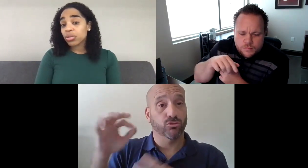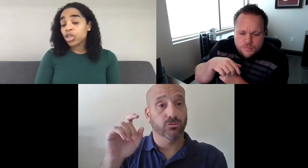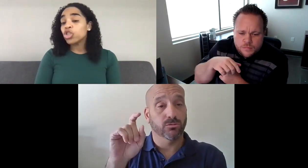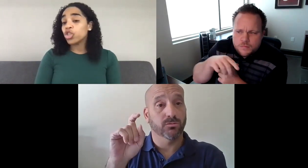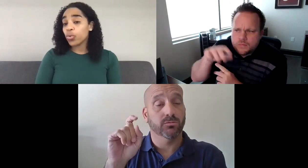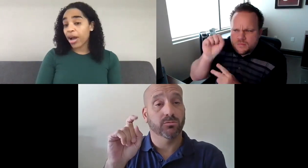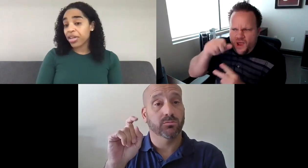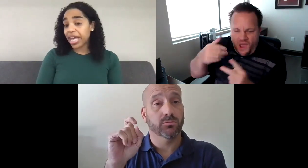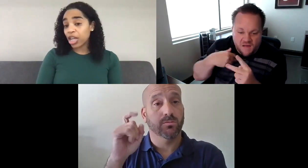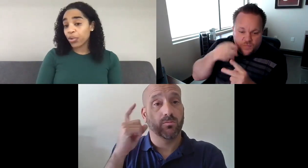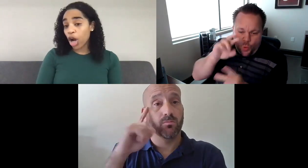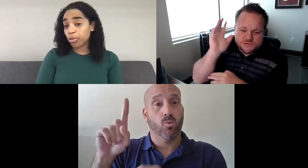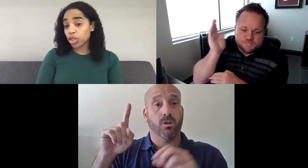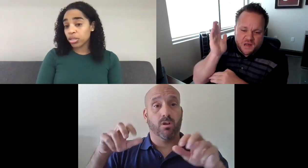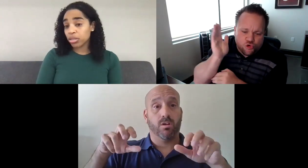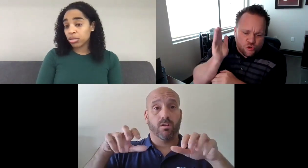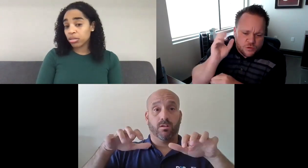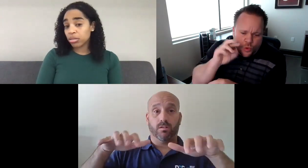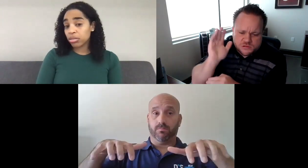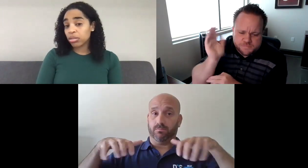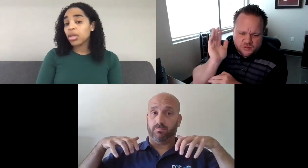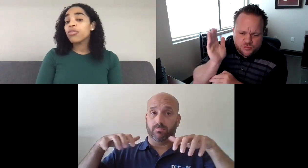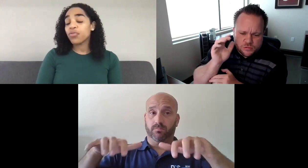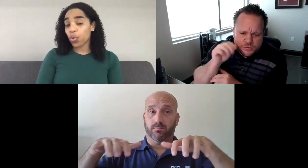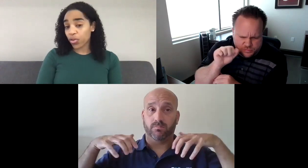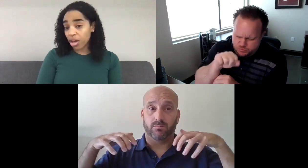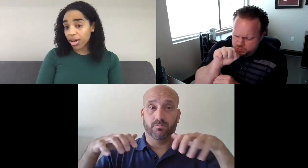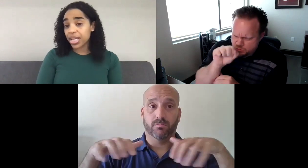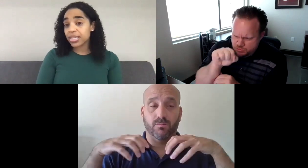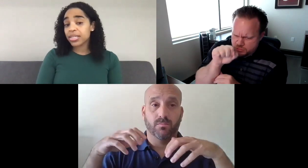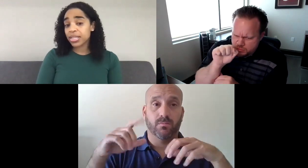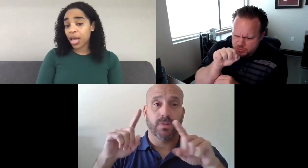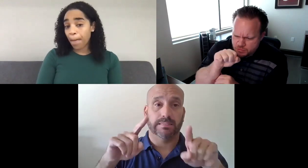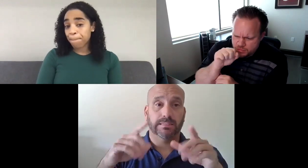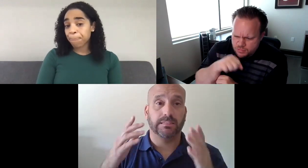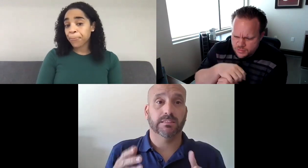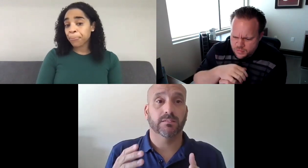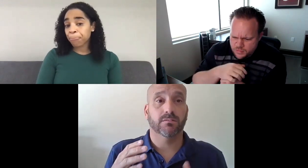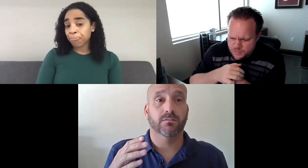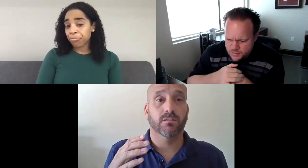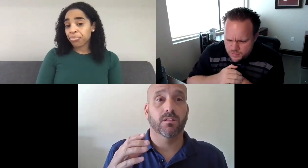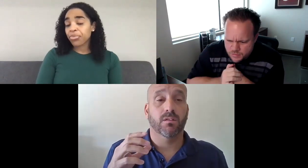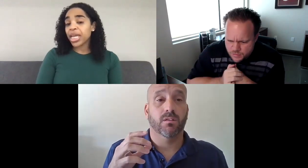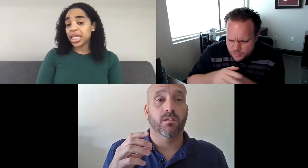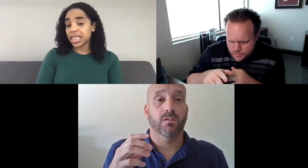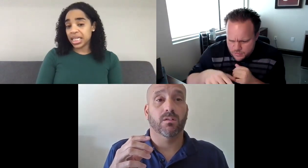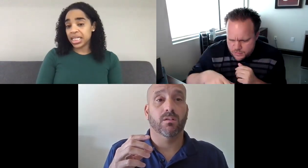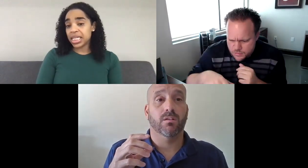do you have a gallery option for the audience? Any attendee?